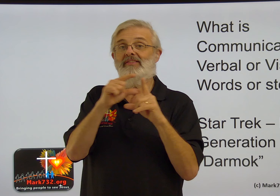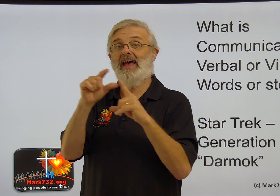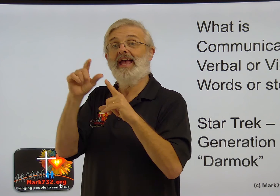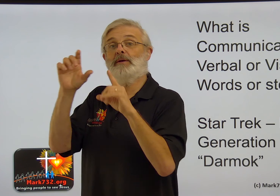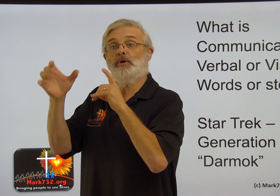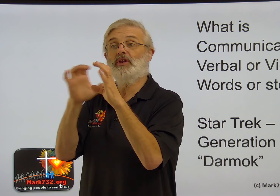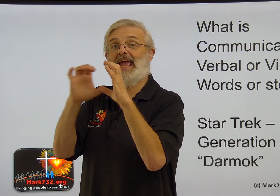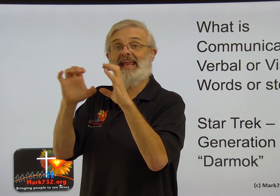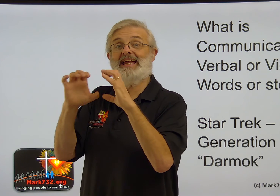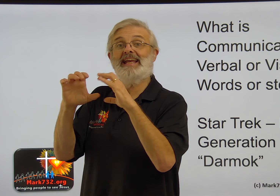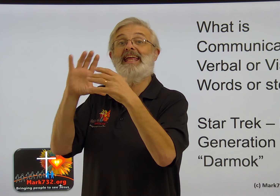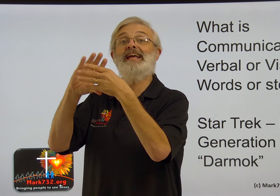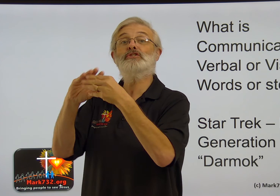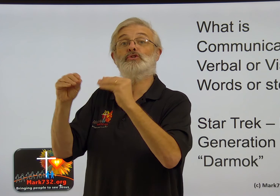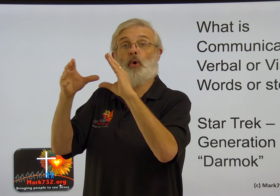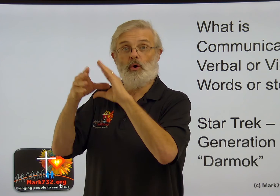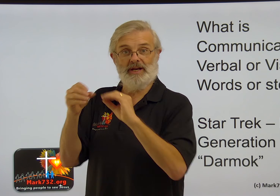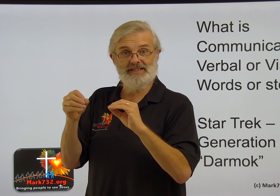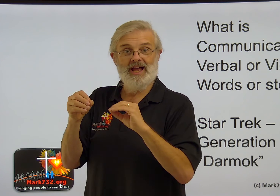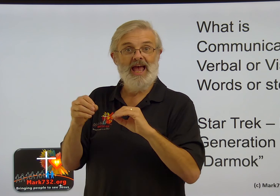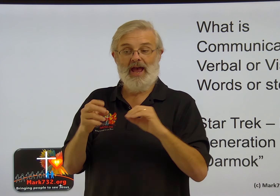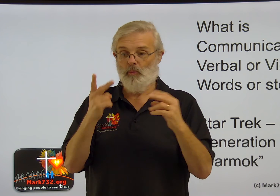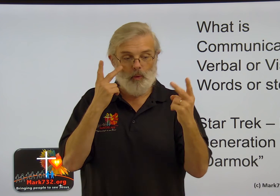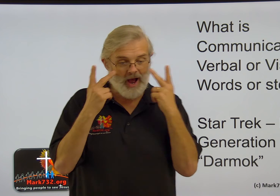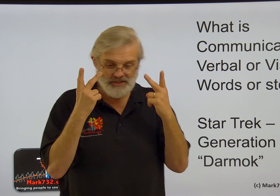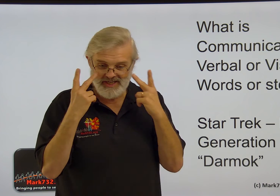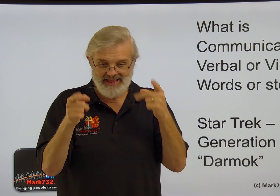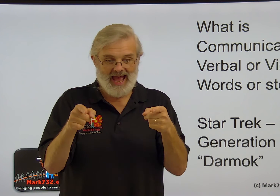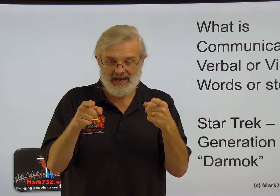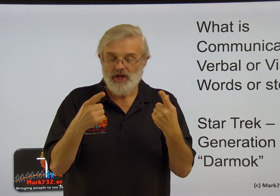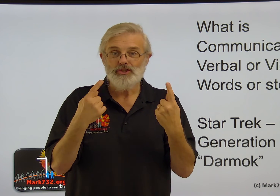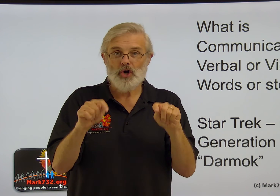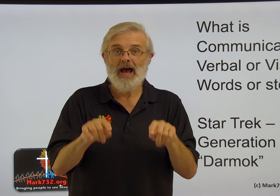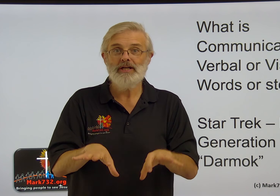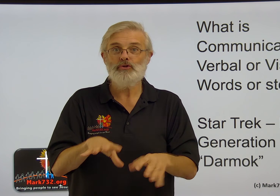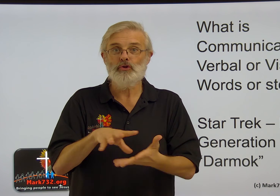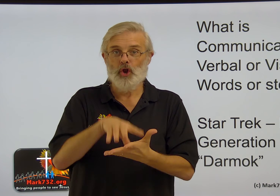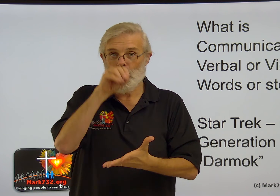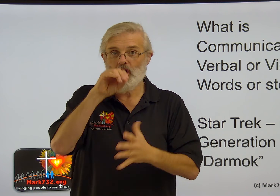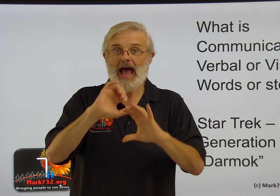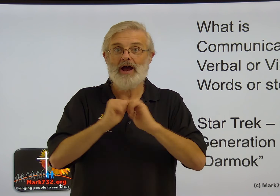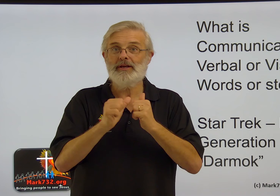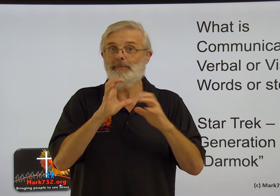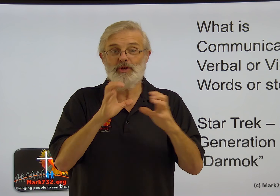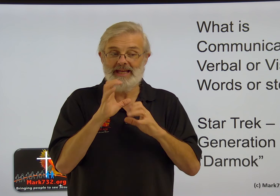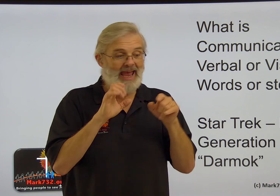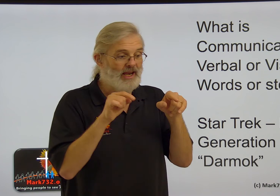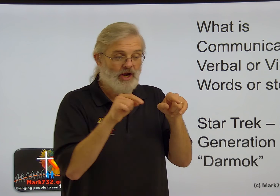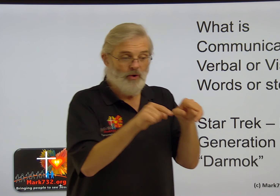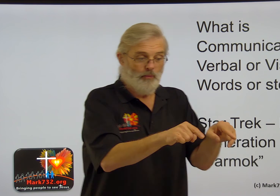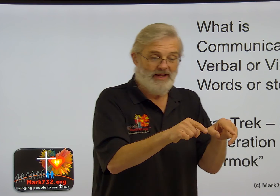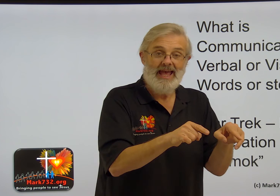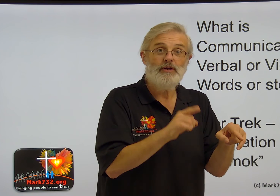they communicated in stories. And watching that, trying to learn how to communicate, when they spoke